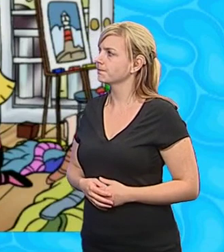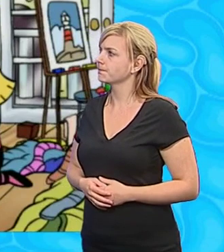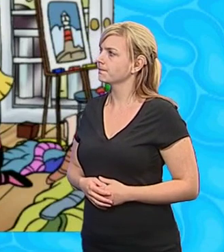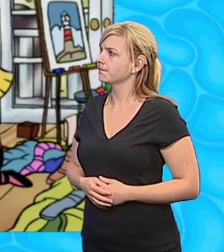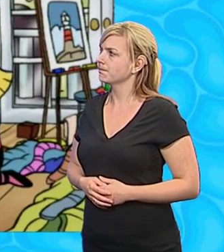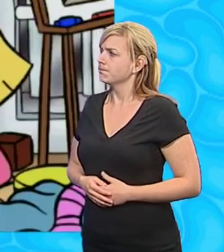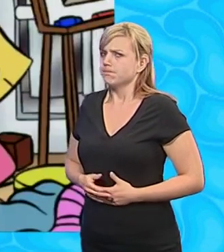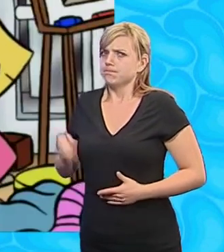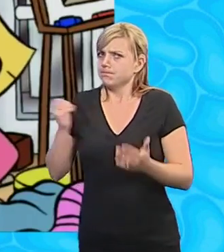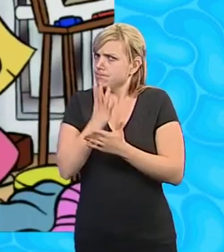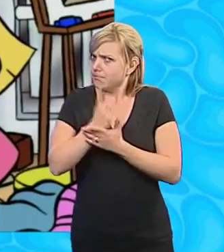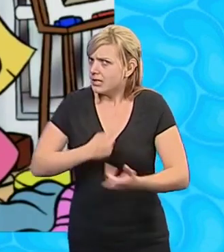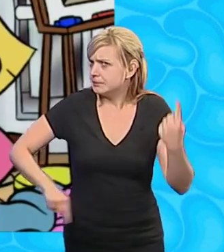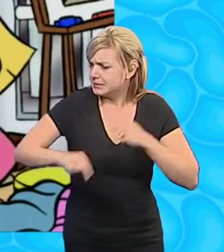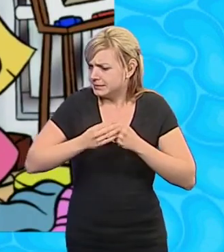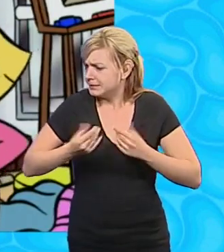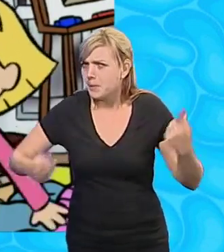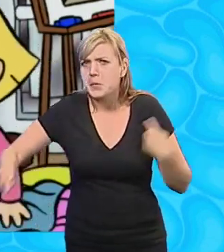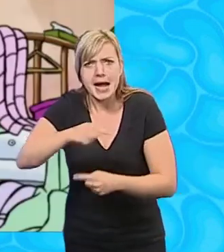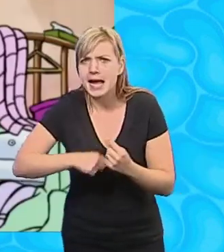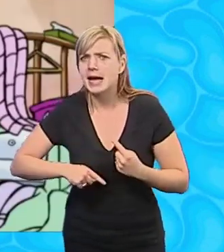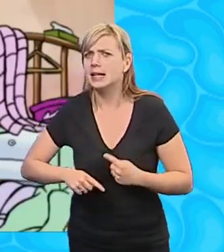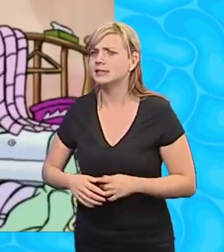It has to be here somewhere.